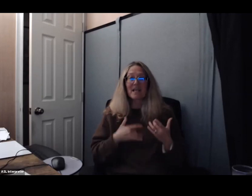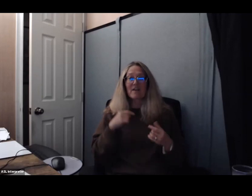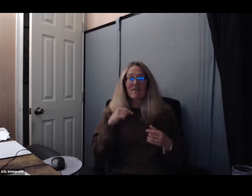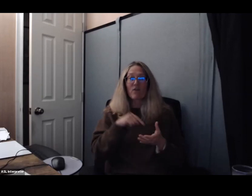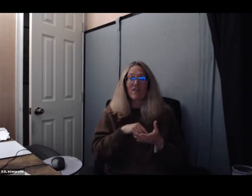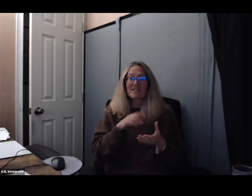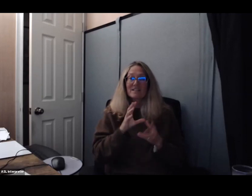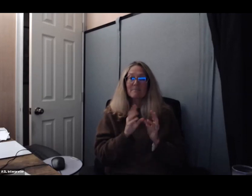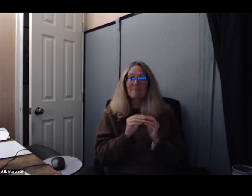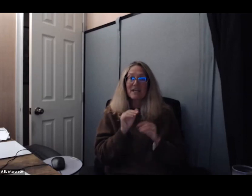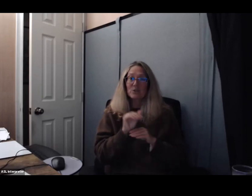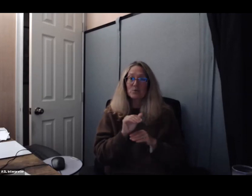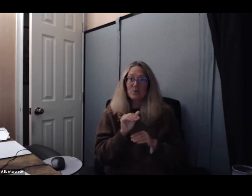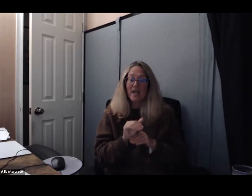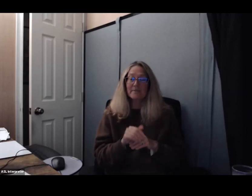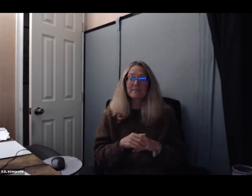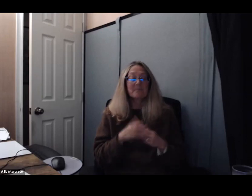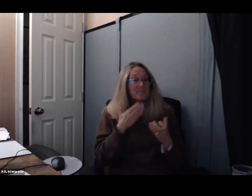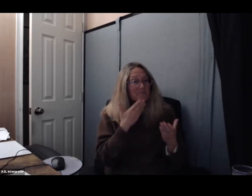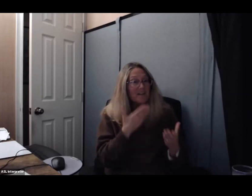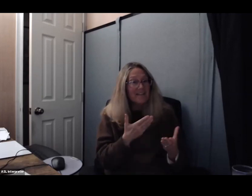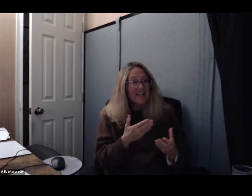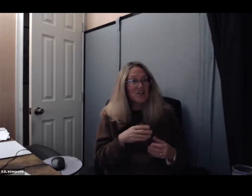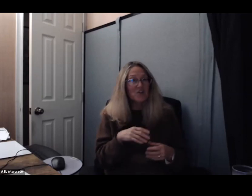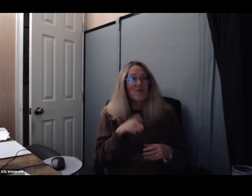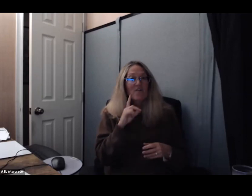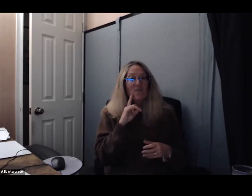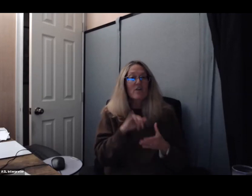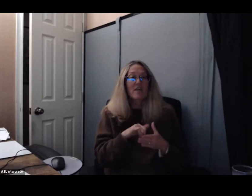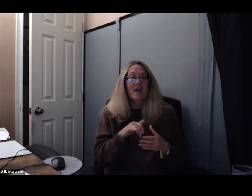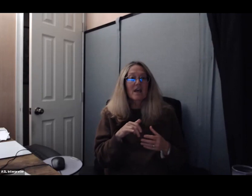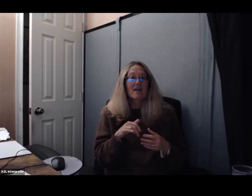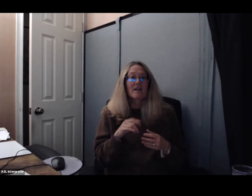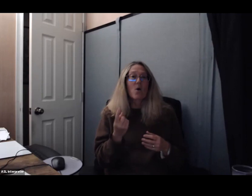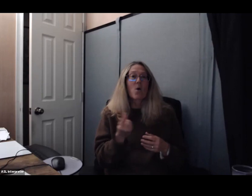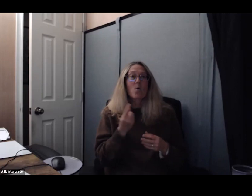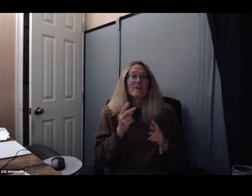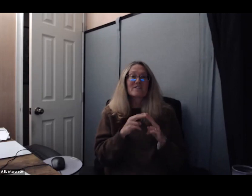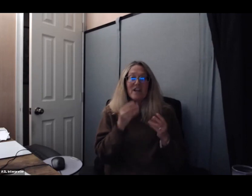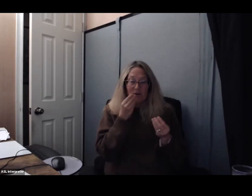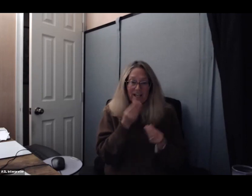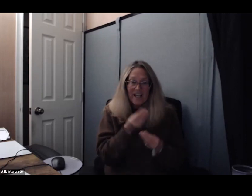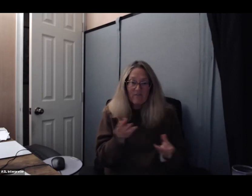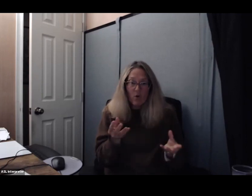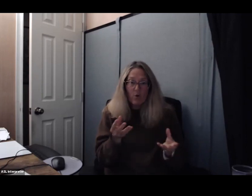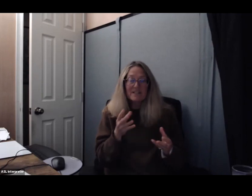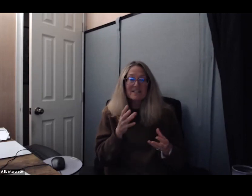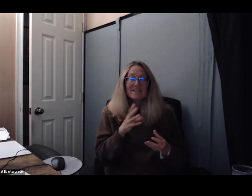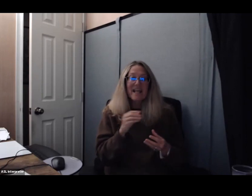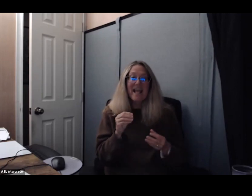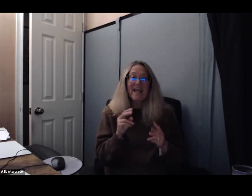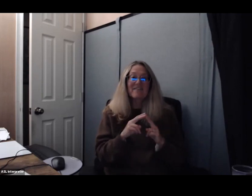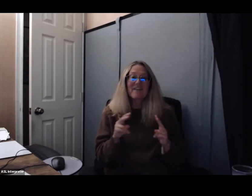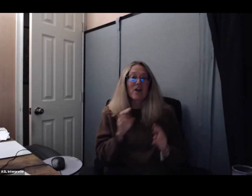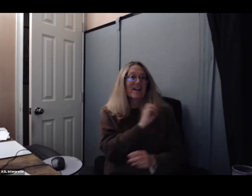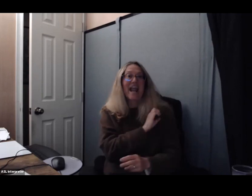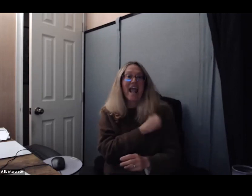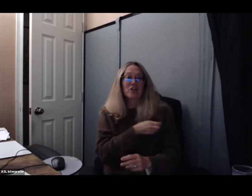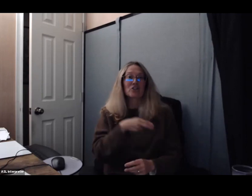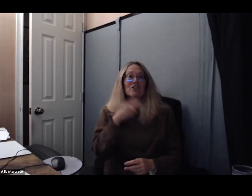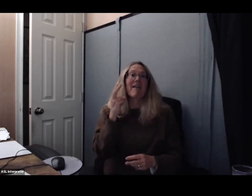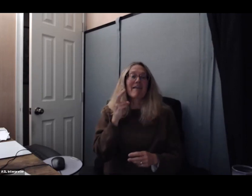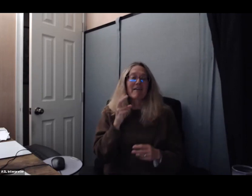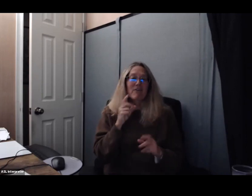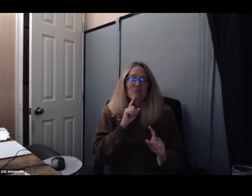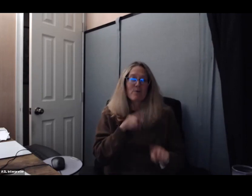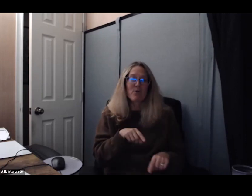tonight. Thank you, Ms. Rush. Thank you for that very always informative and energized report. Thank you so